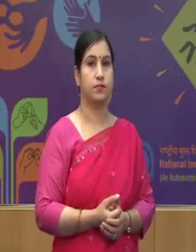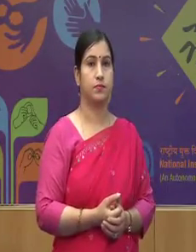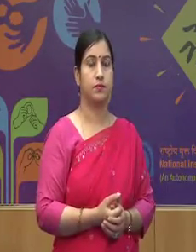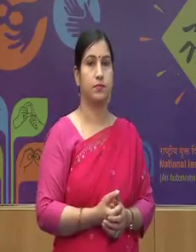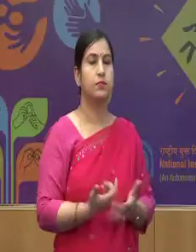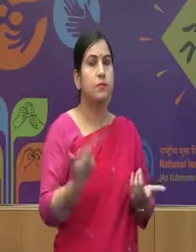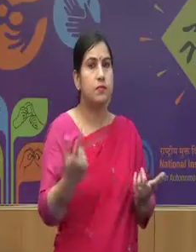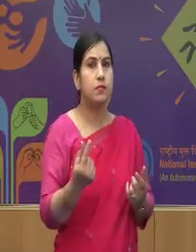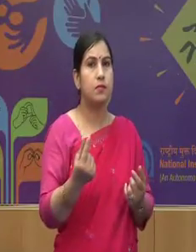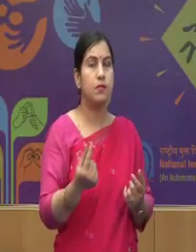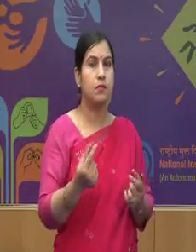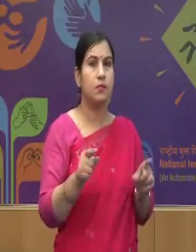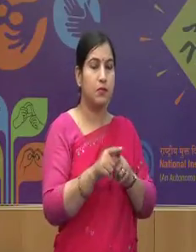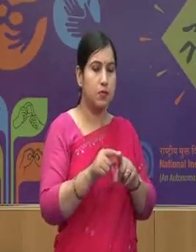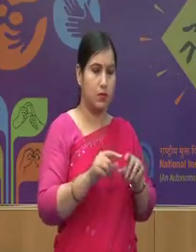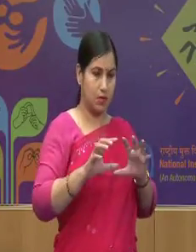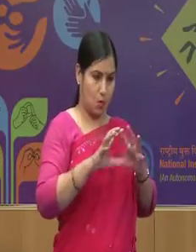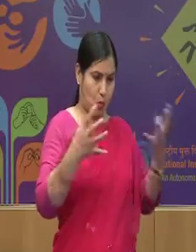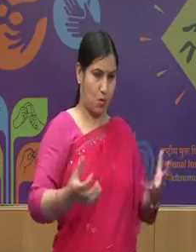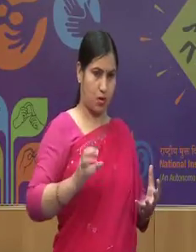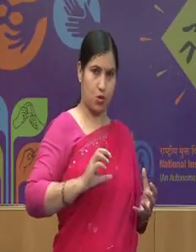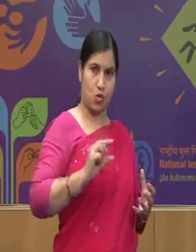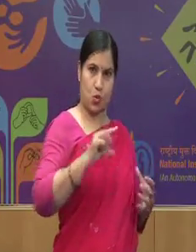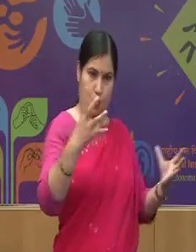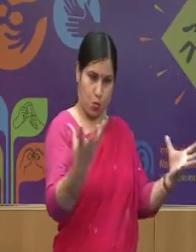or in short we say UNO.